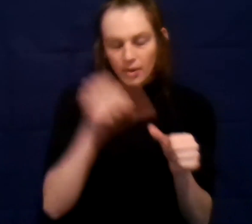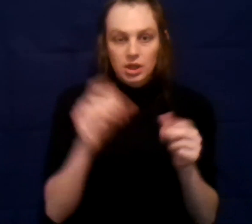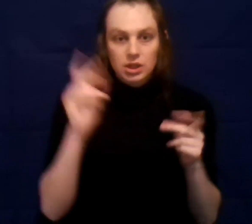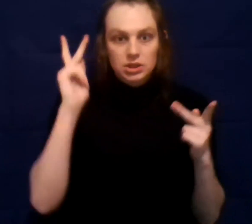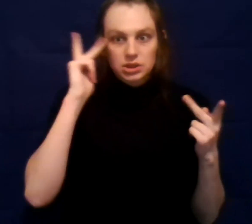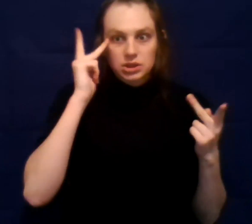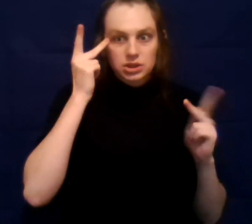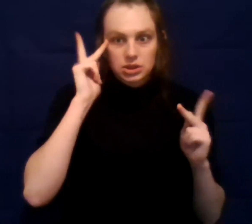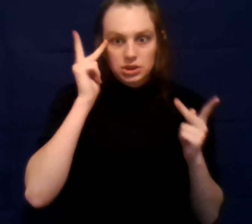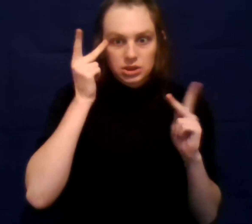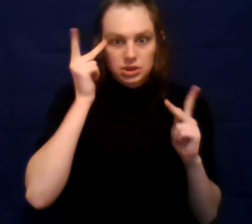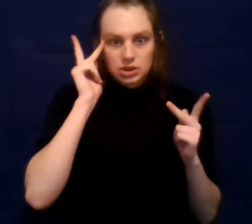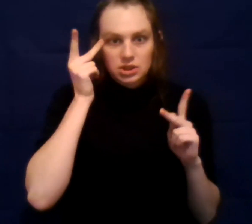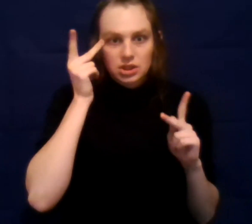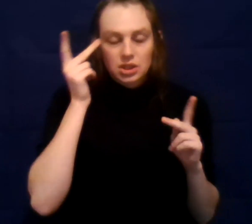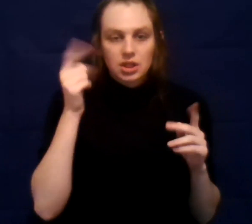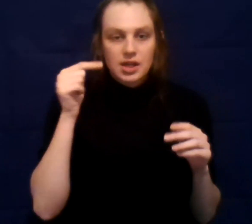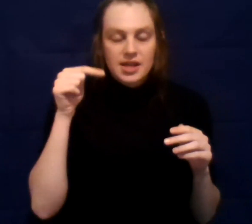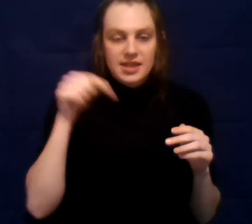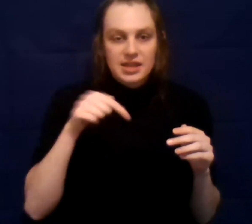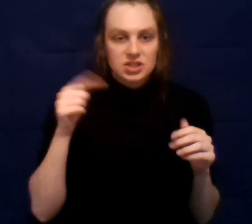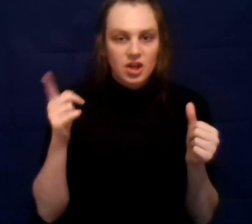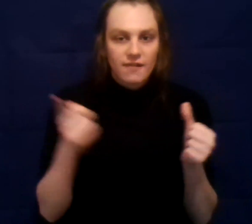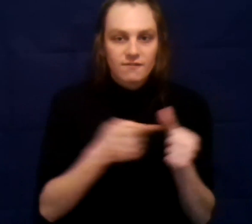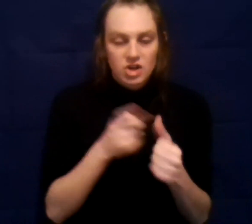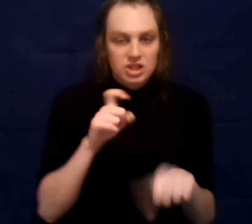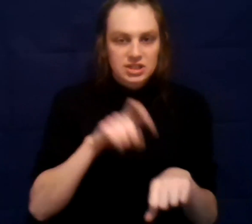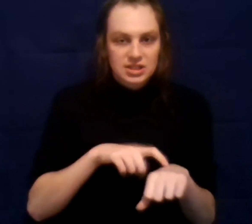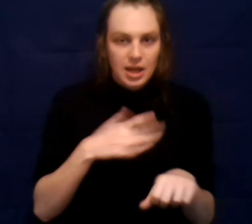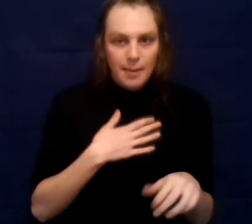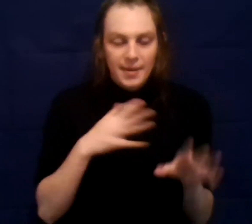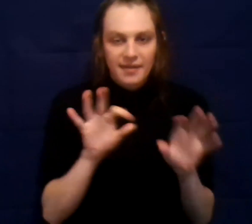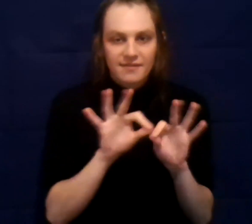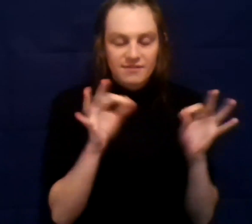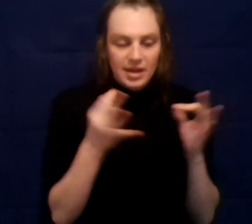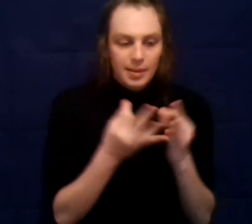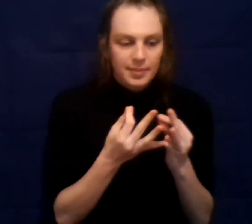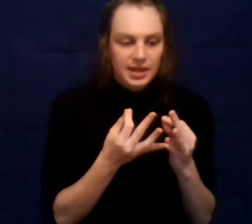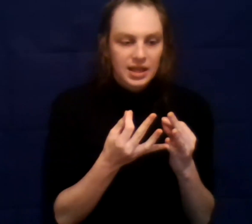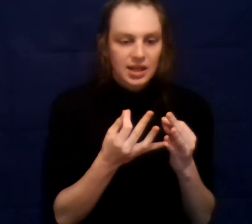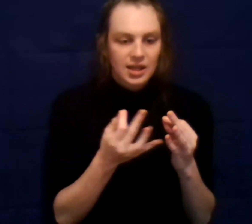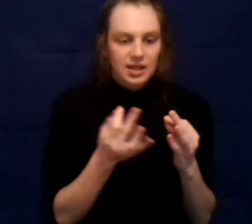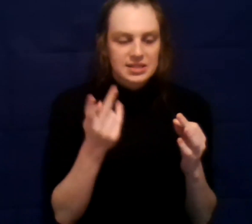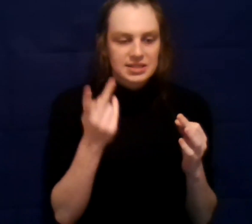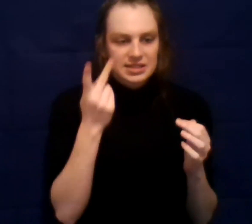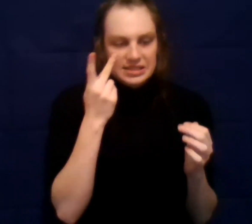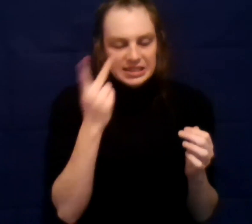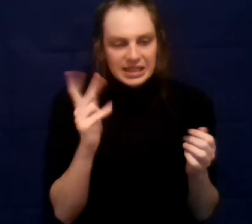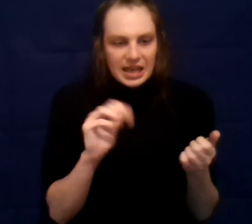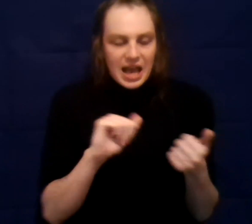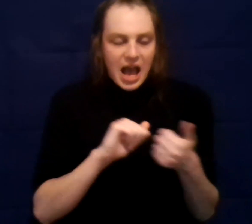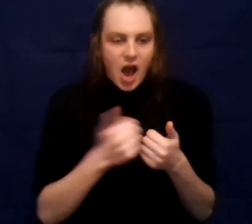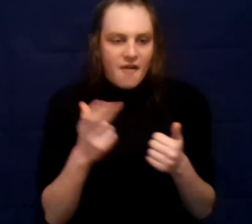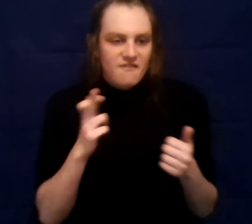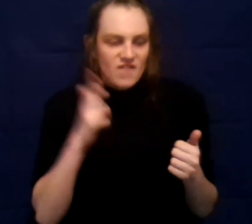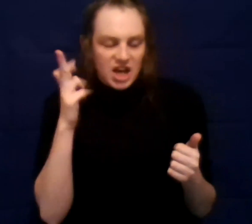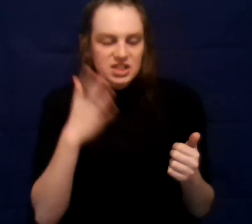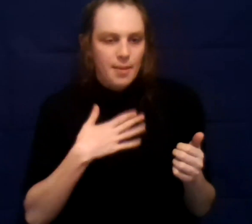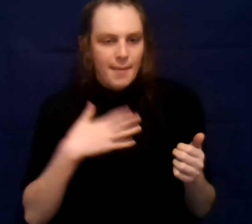thinking that this is the first time my family is getting a glimpse of like how messed up my head